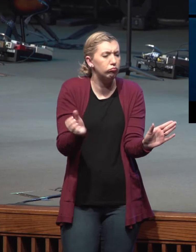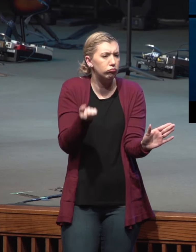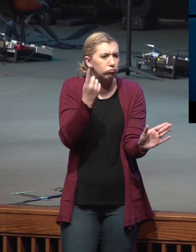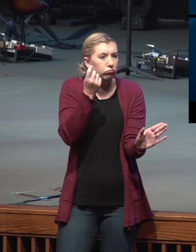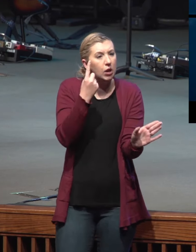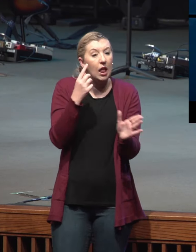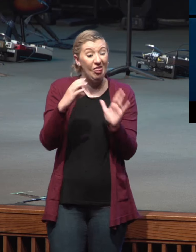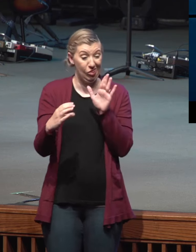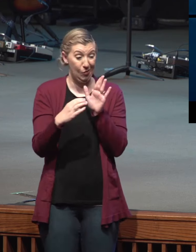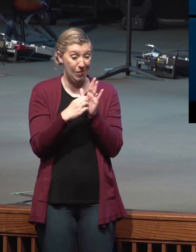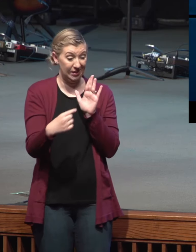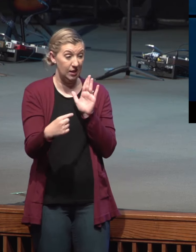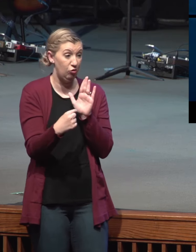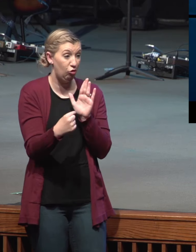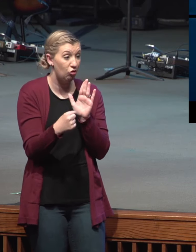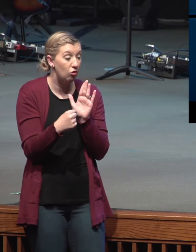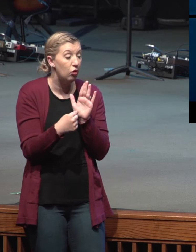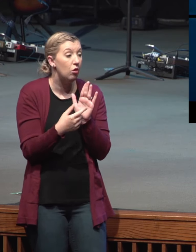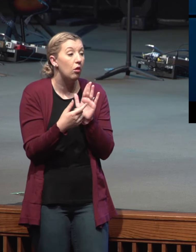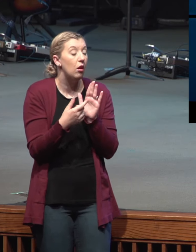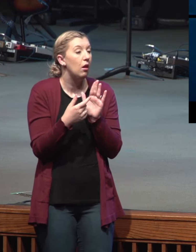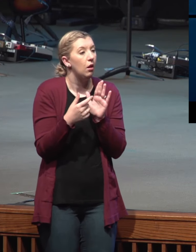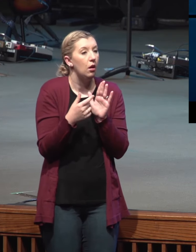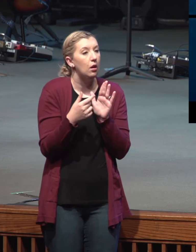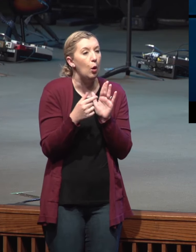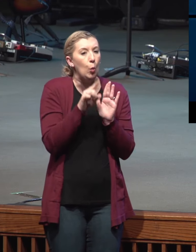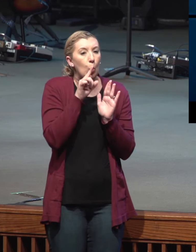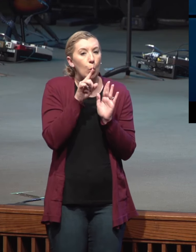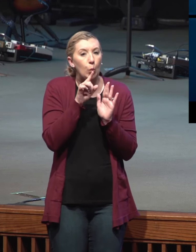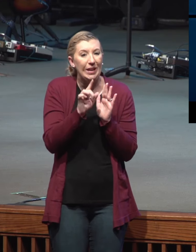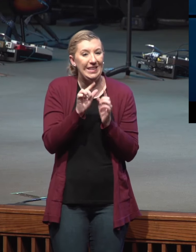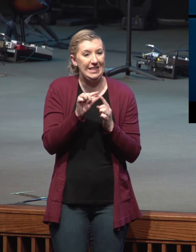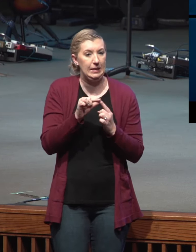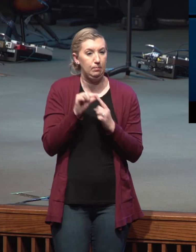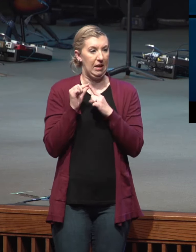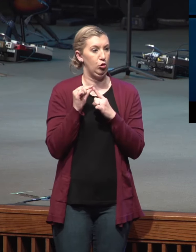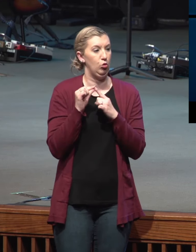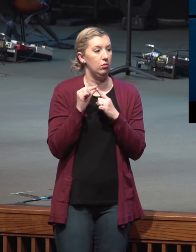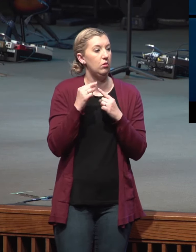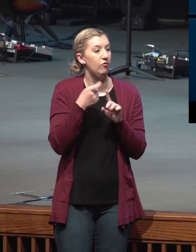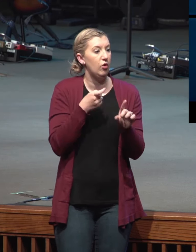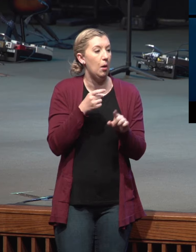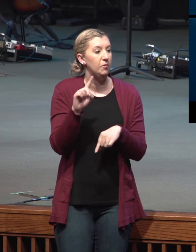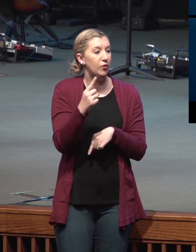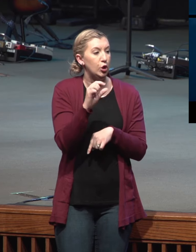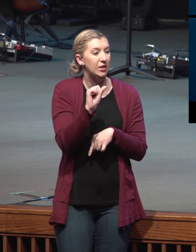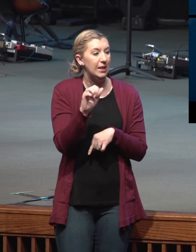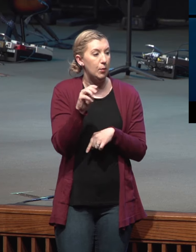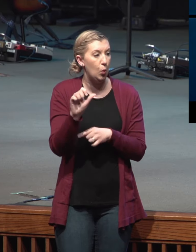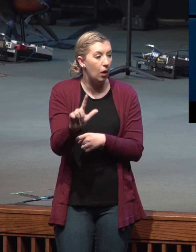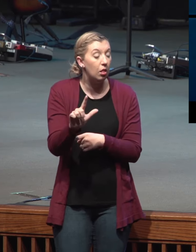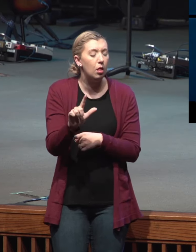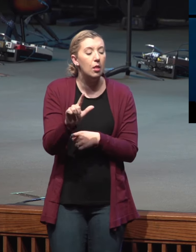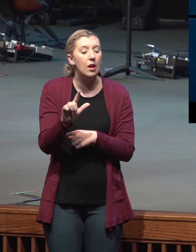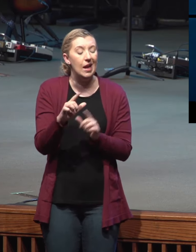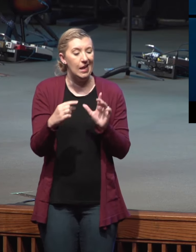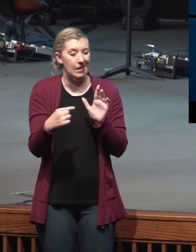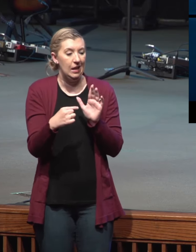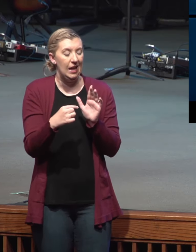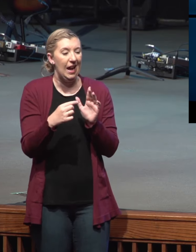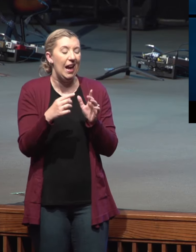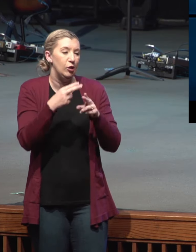that the passage before us is a really special one. In 1 Samuel, we refer to it as